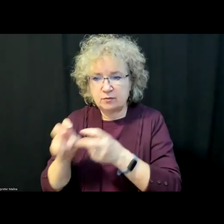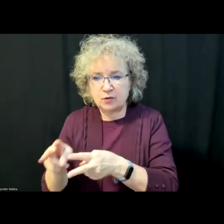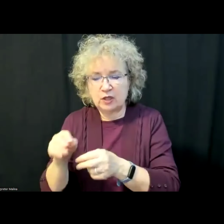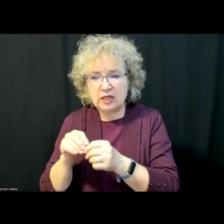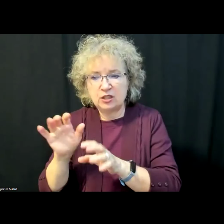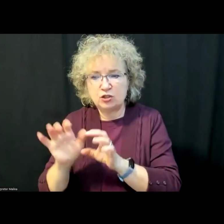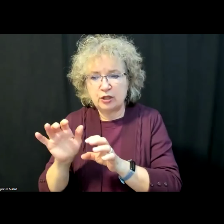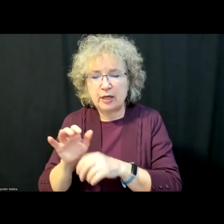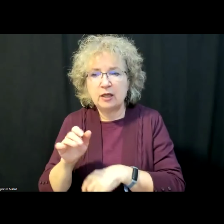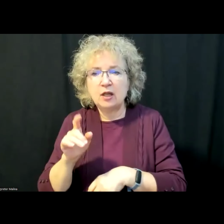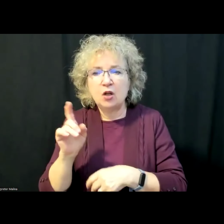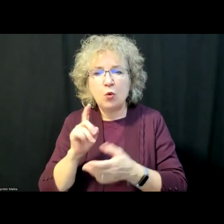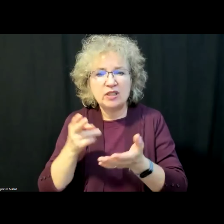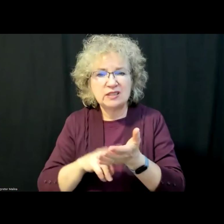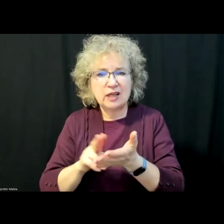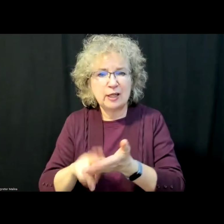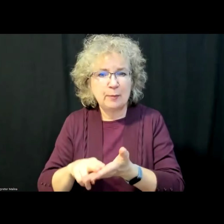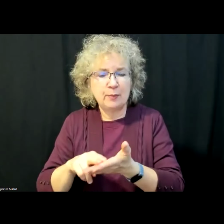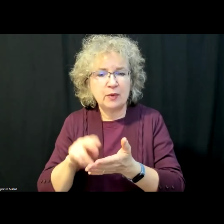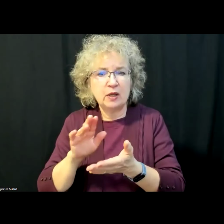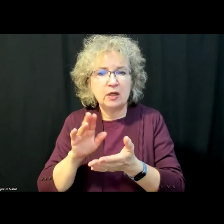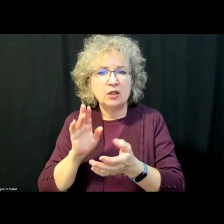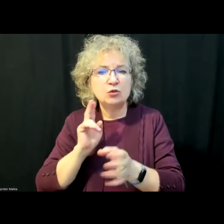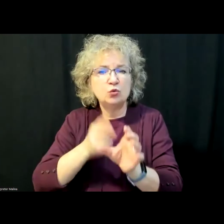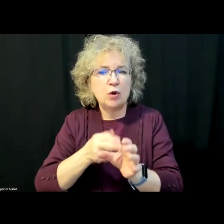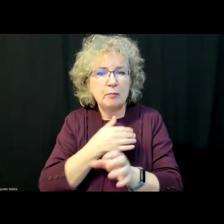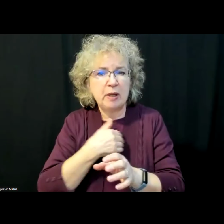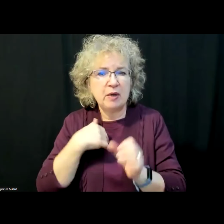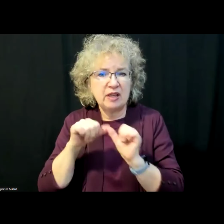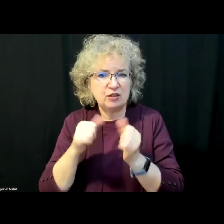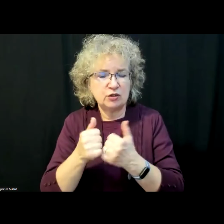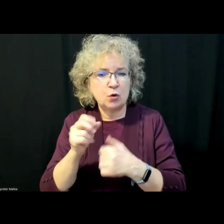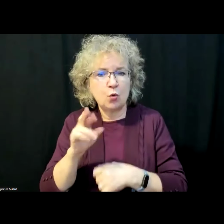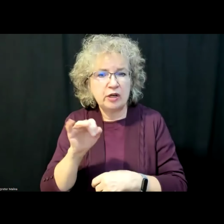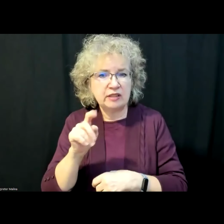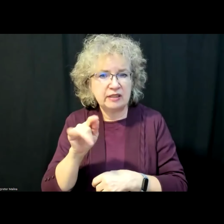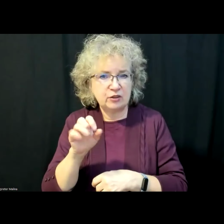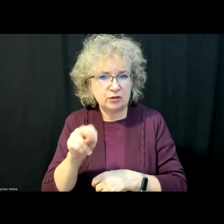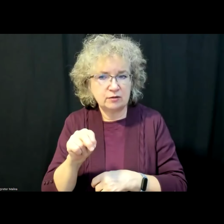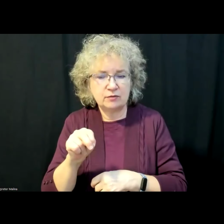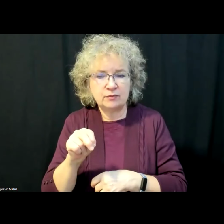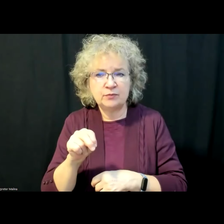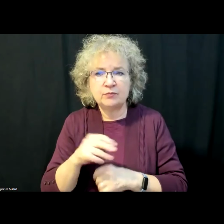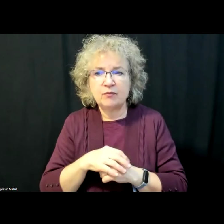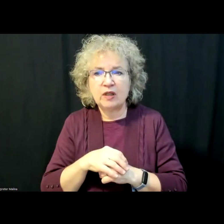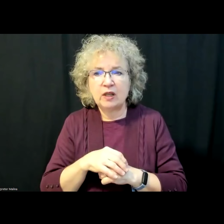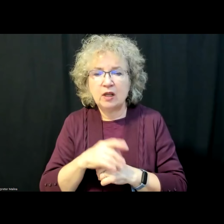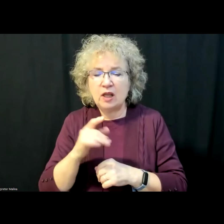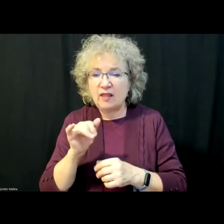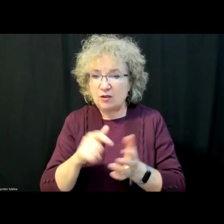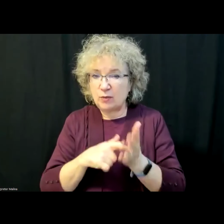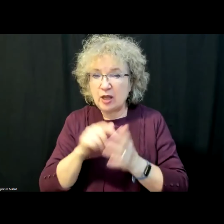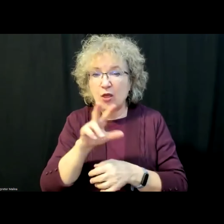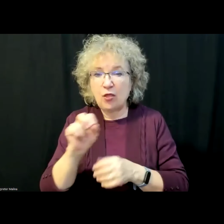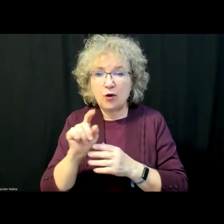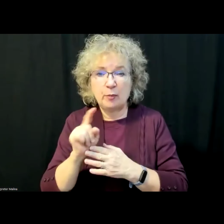where you would sign up to do the member agency orientation. I'll put it in the chat here. Give me just a second. Um, it's only 30 minutes. It's